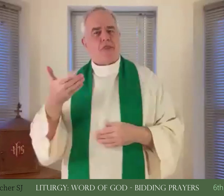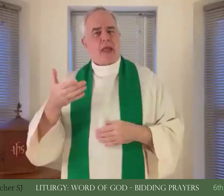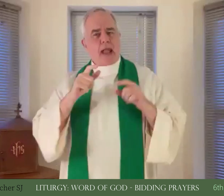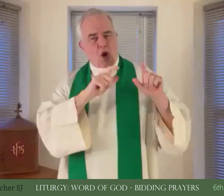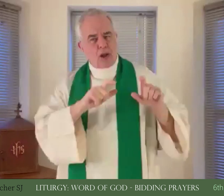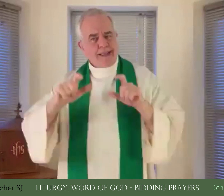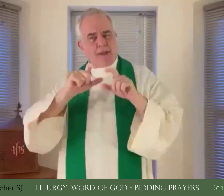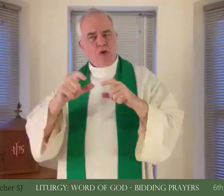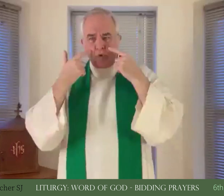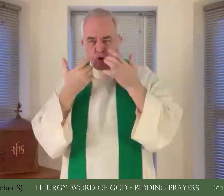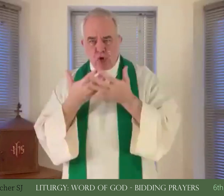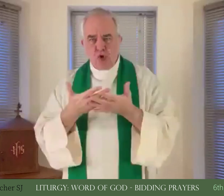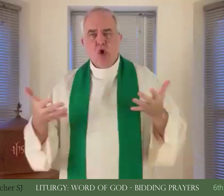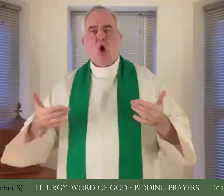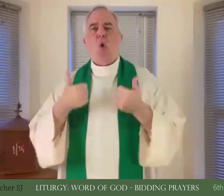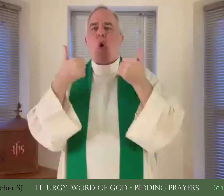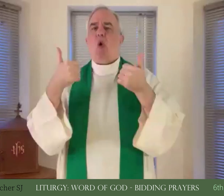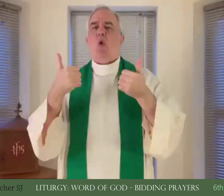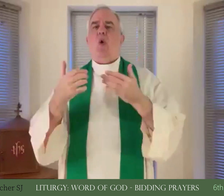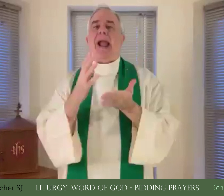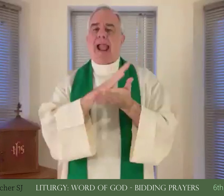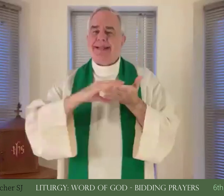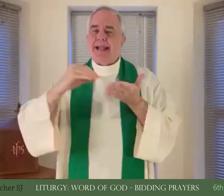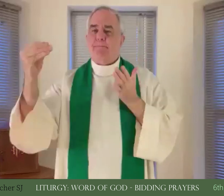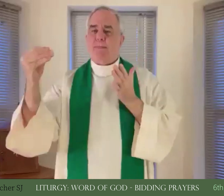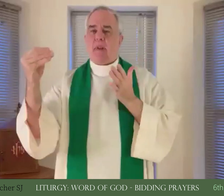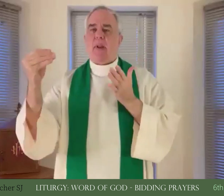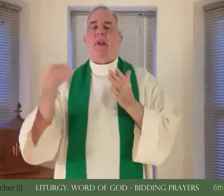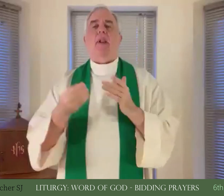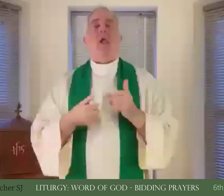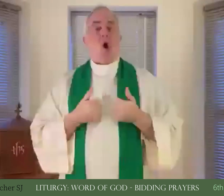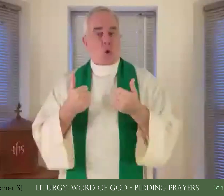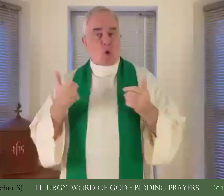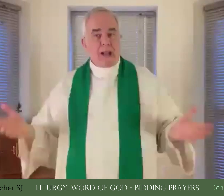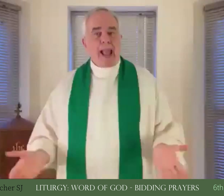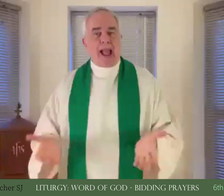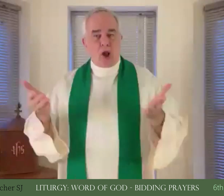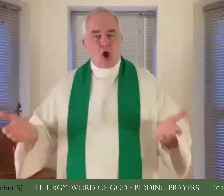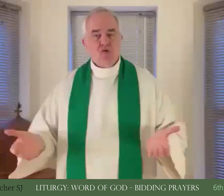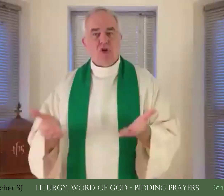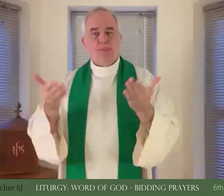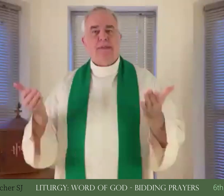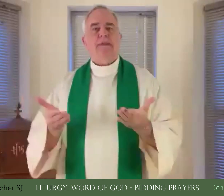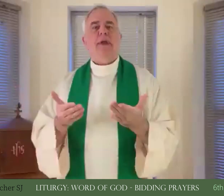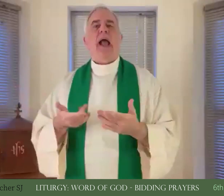they continue to show good example, good encouragement,